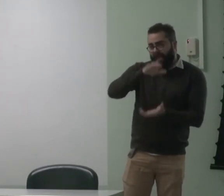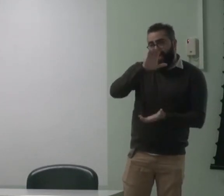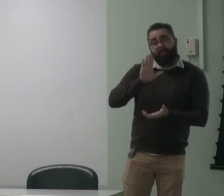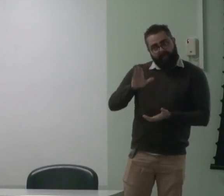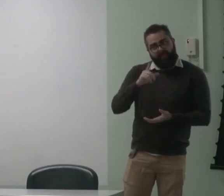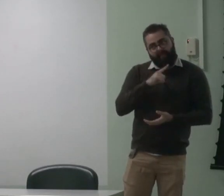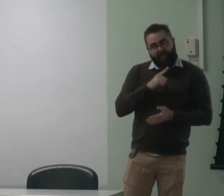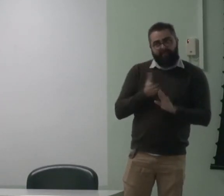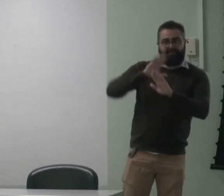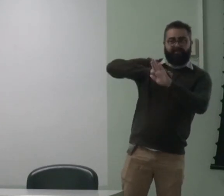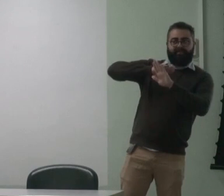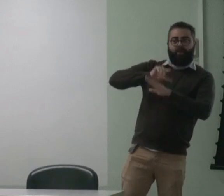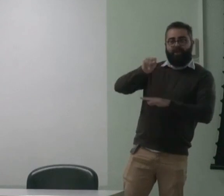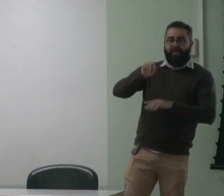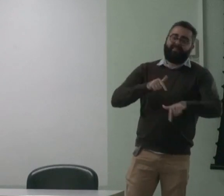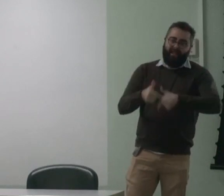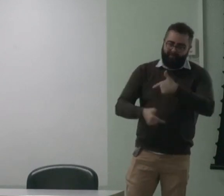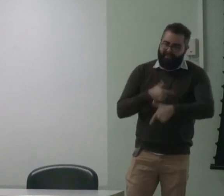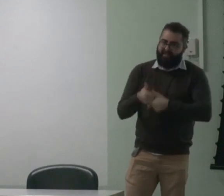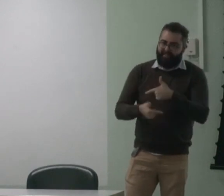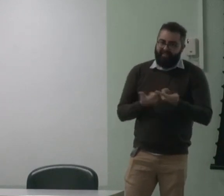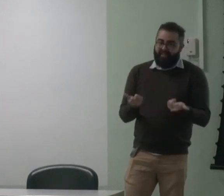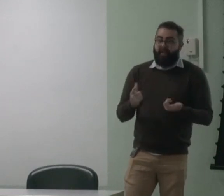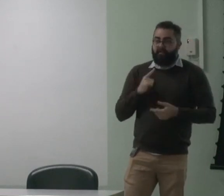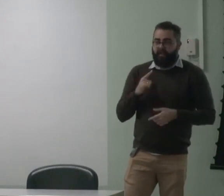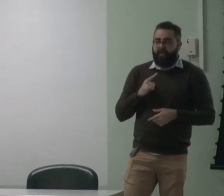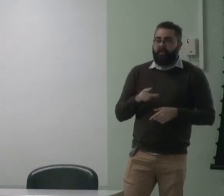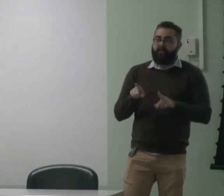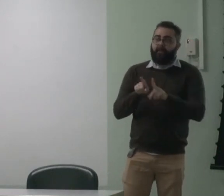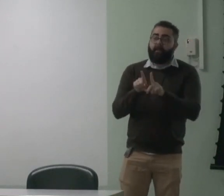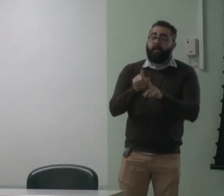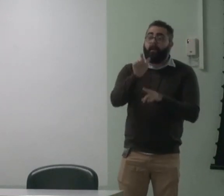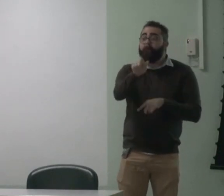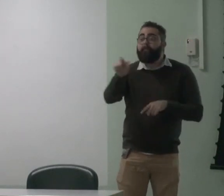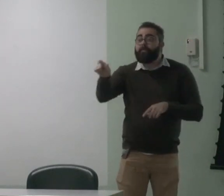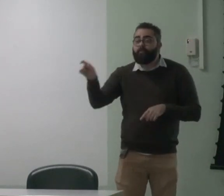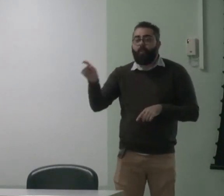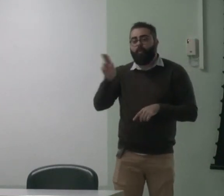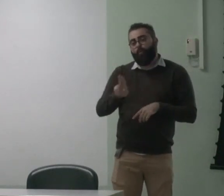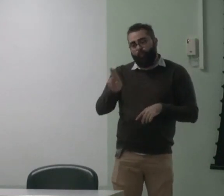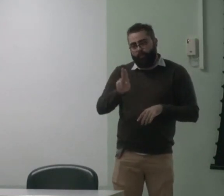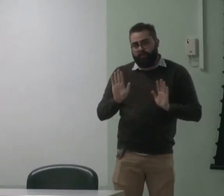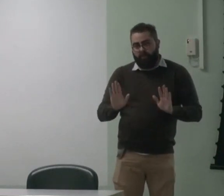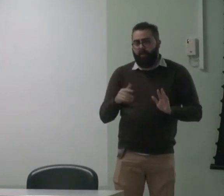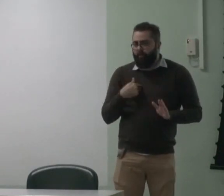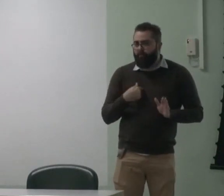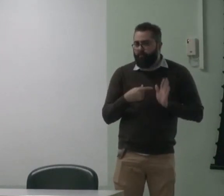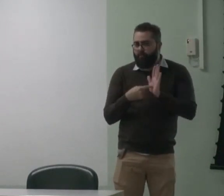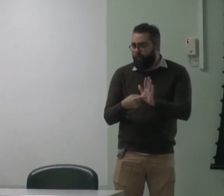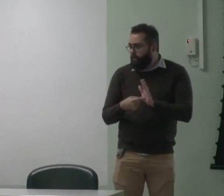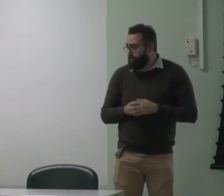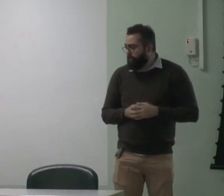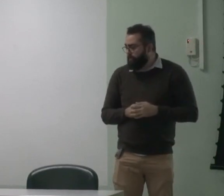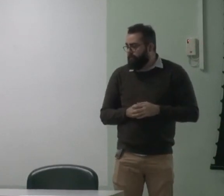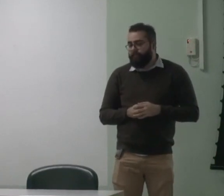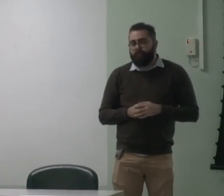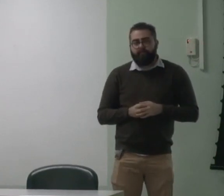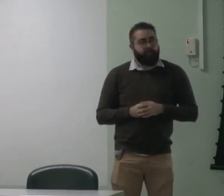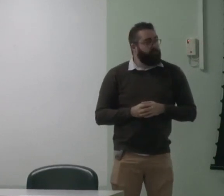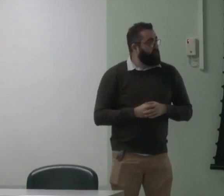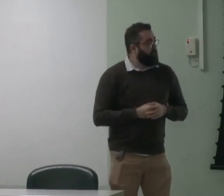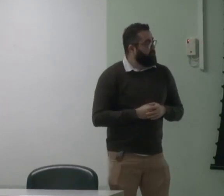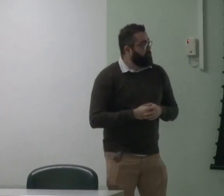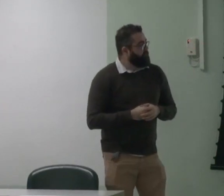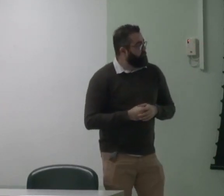And then obviously there are the users of the data, and again I will later show what we believe are the typical use cases